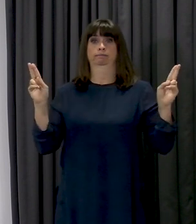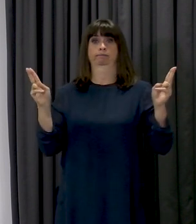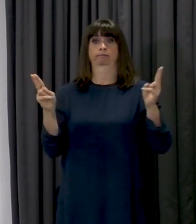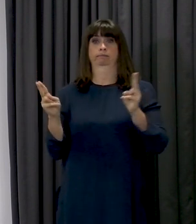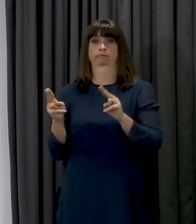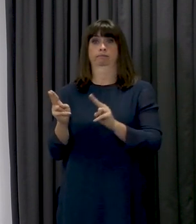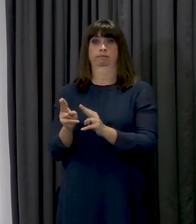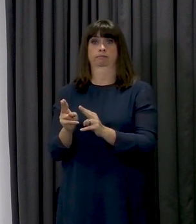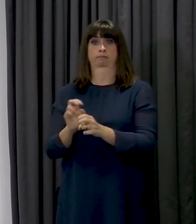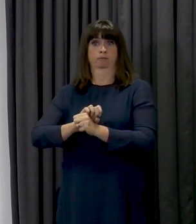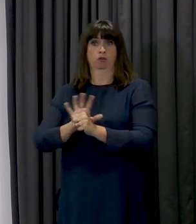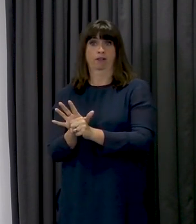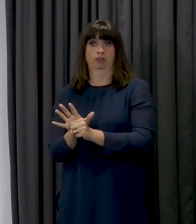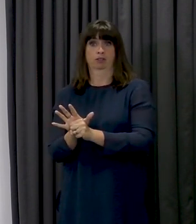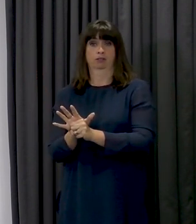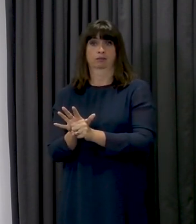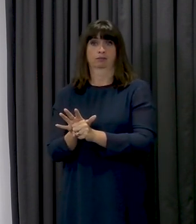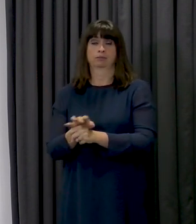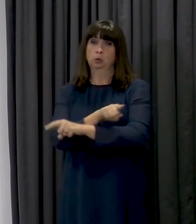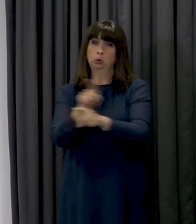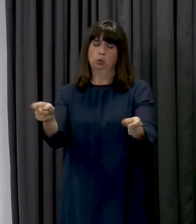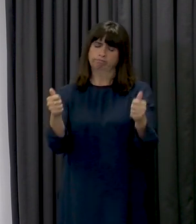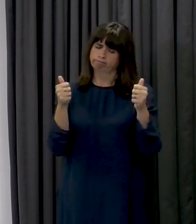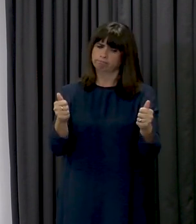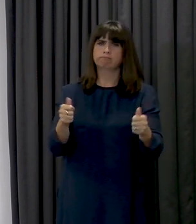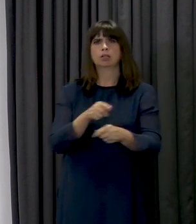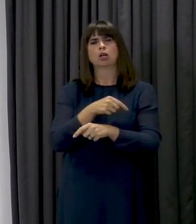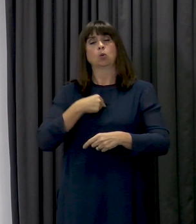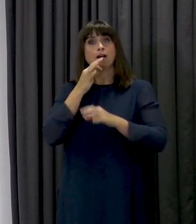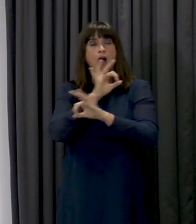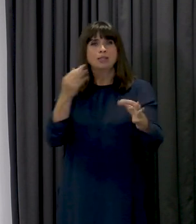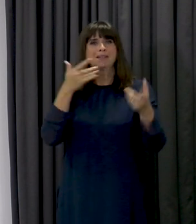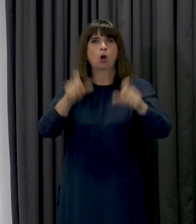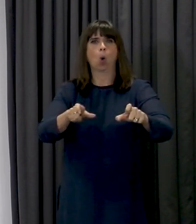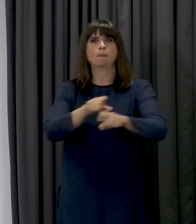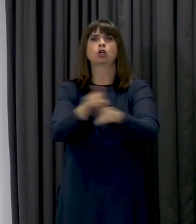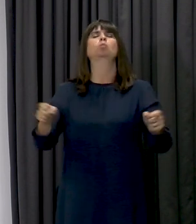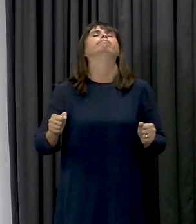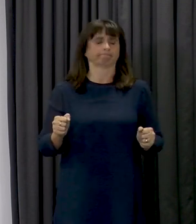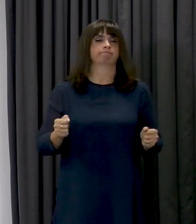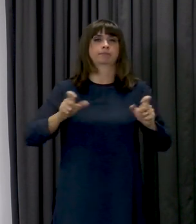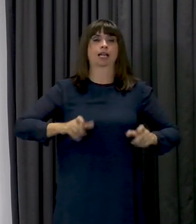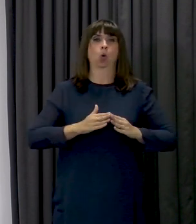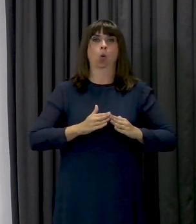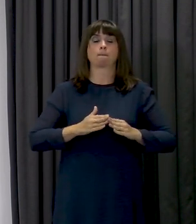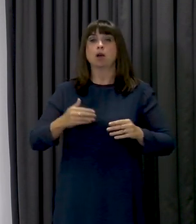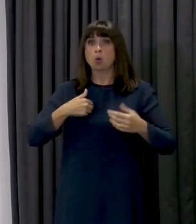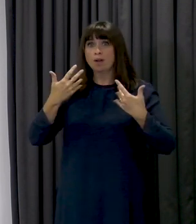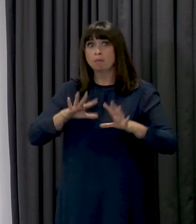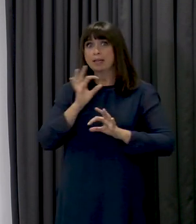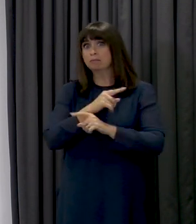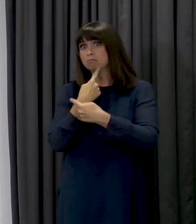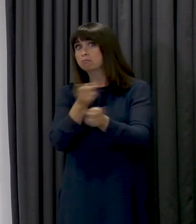coronavirus. When we have asked you to, you have stayed at home. When we have asked you to, you have stayed local. And